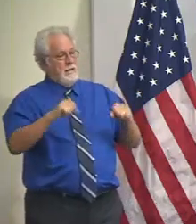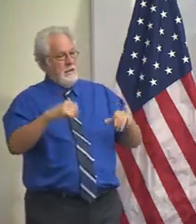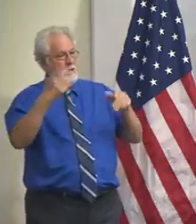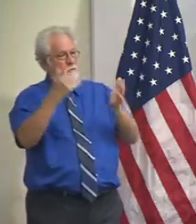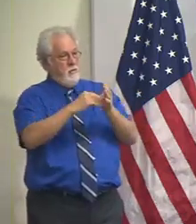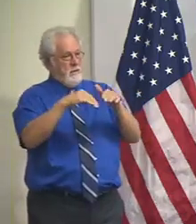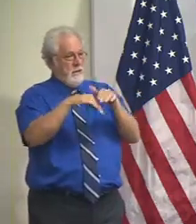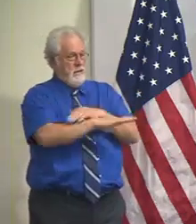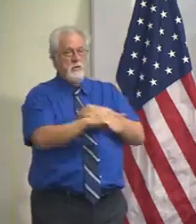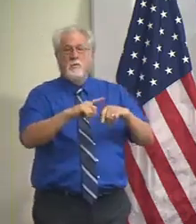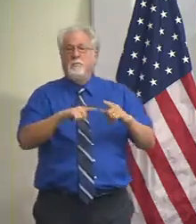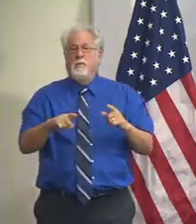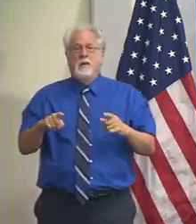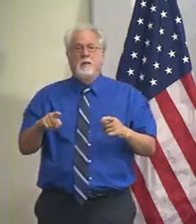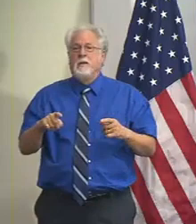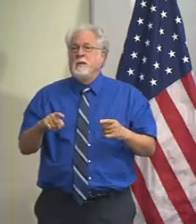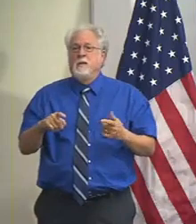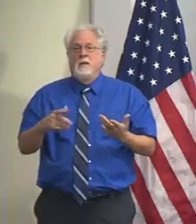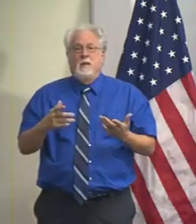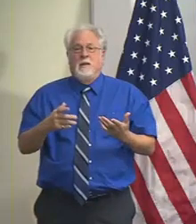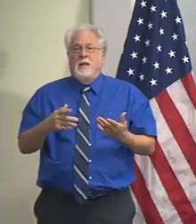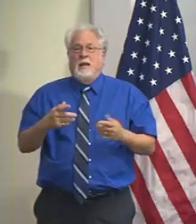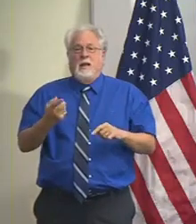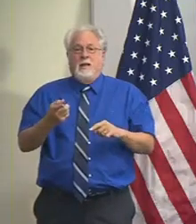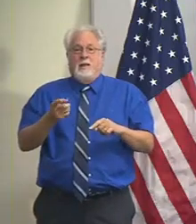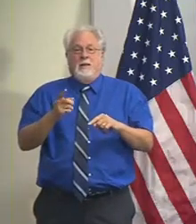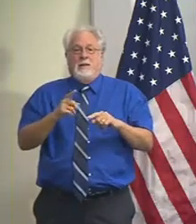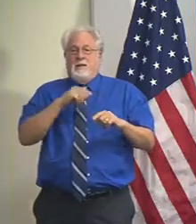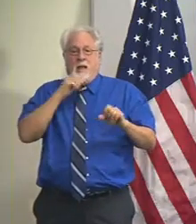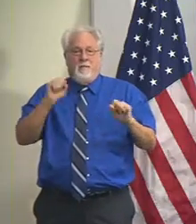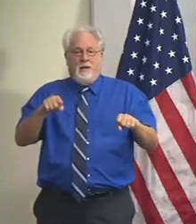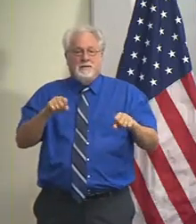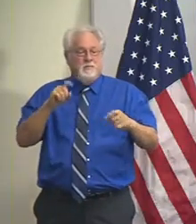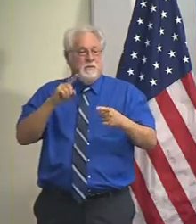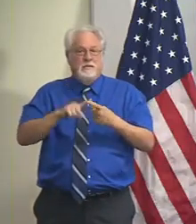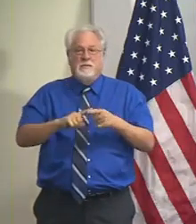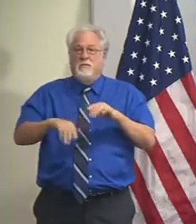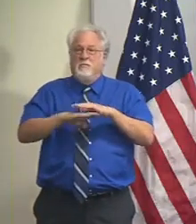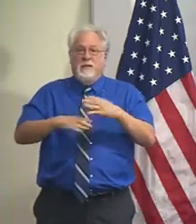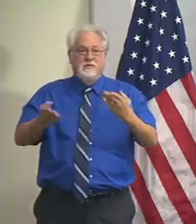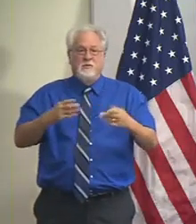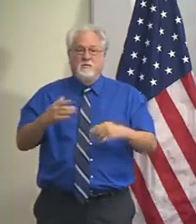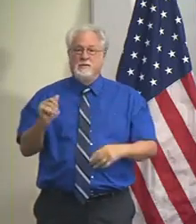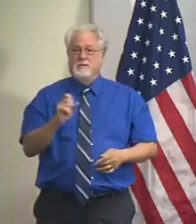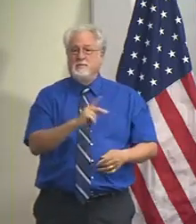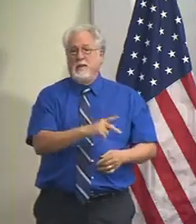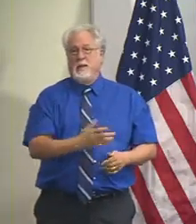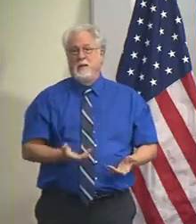re-enter. But it's just, practically speaking, not going to be possible until basic services are restored.